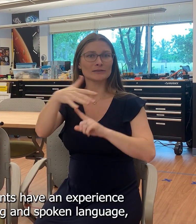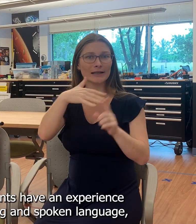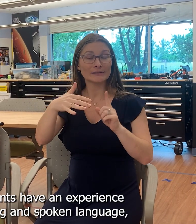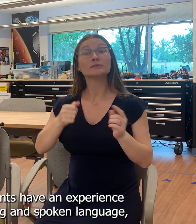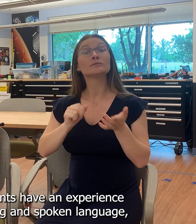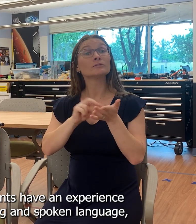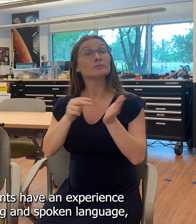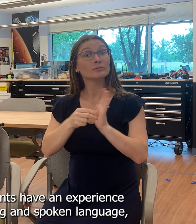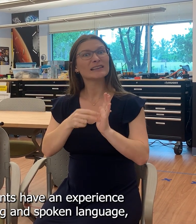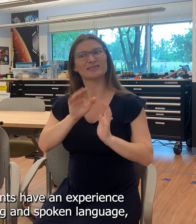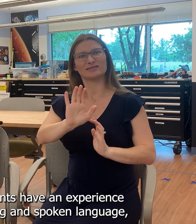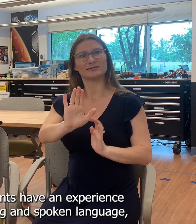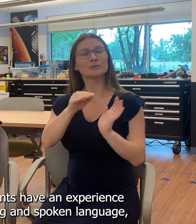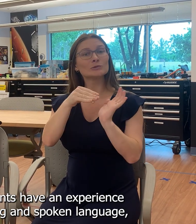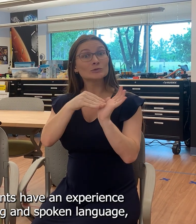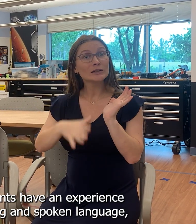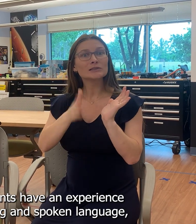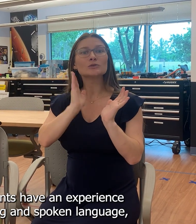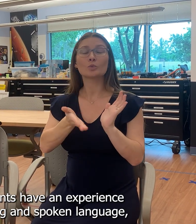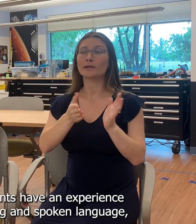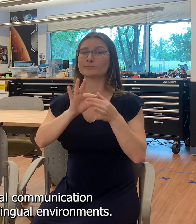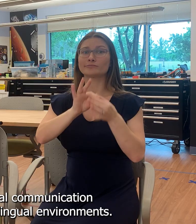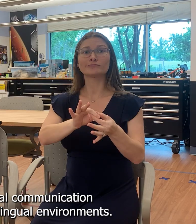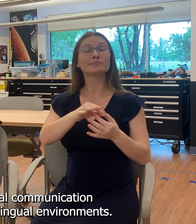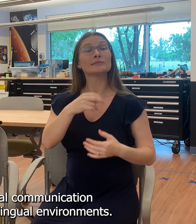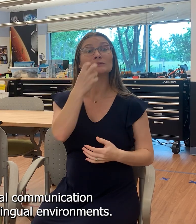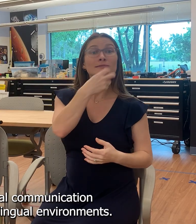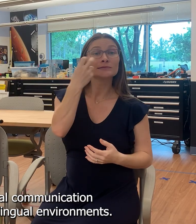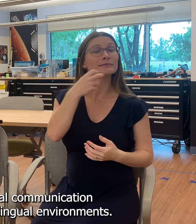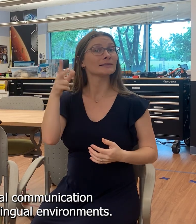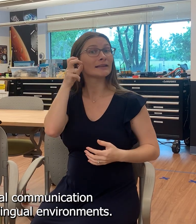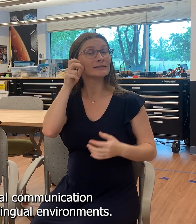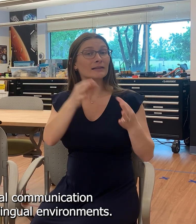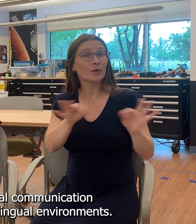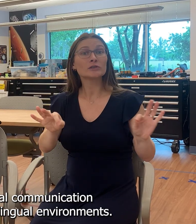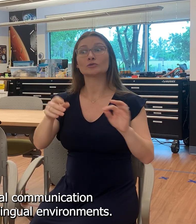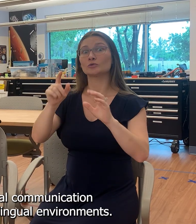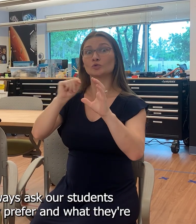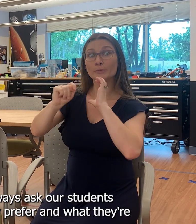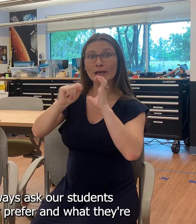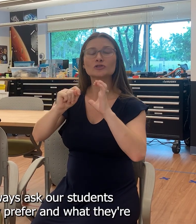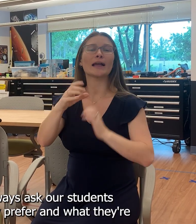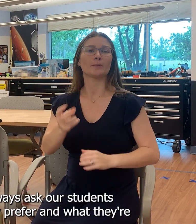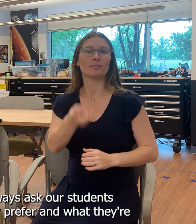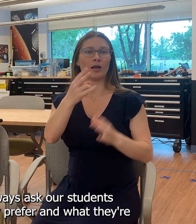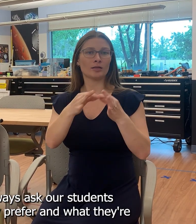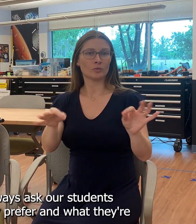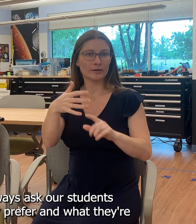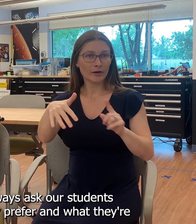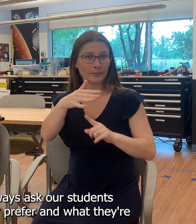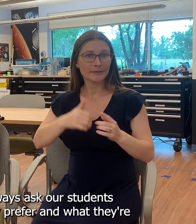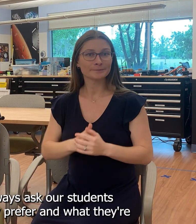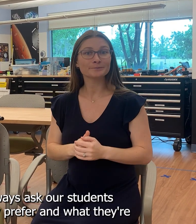So students have an experience in listening and spoken language, total communication, and bilingual environments. We always ask our